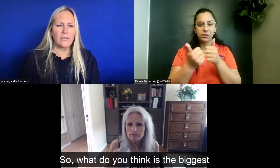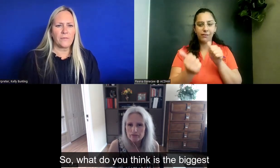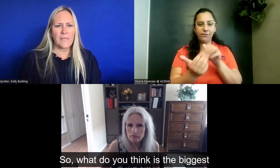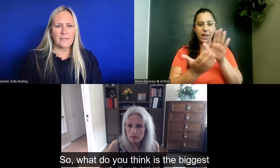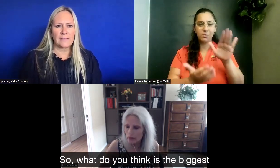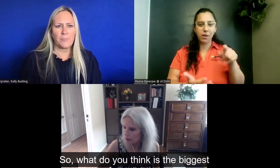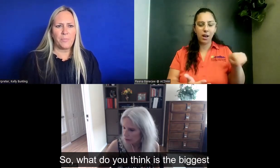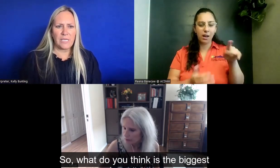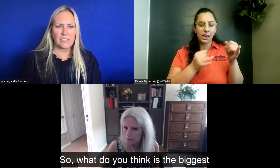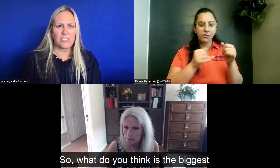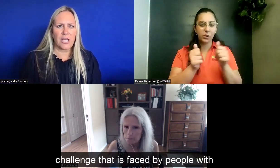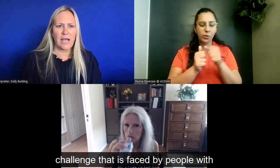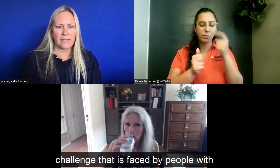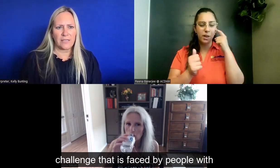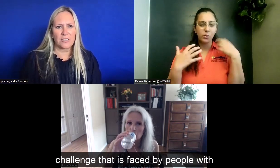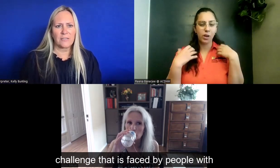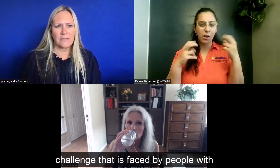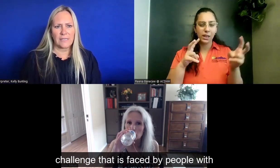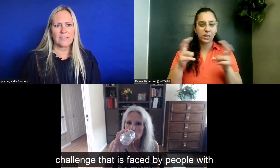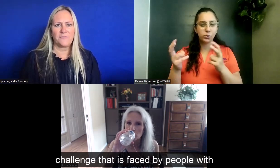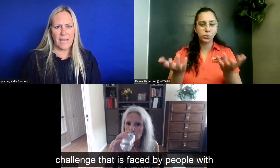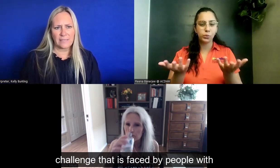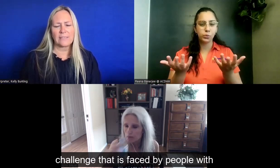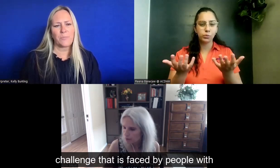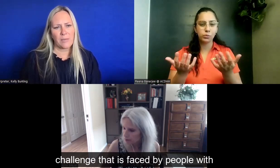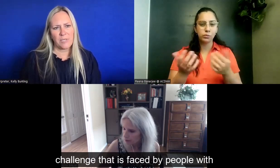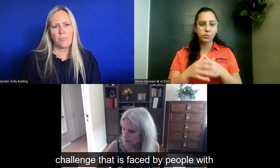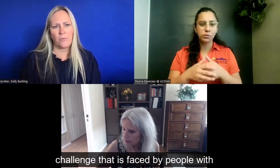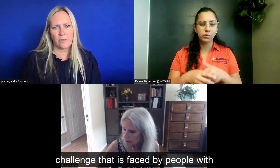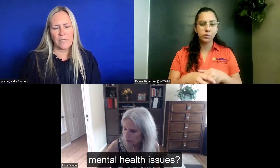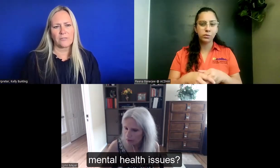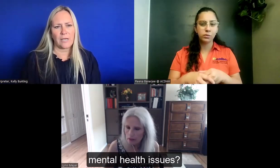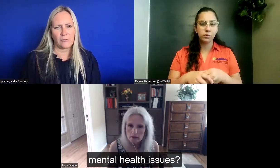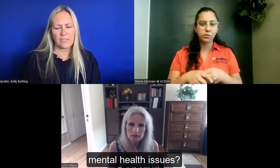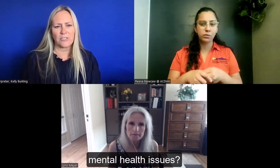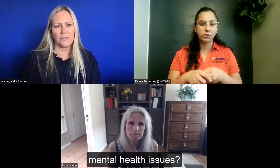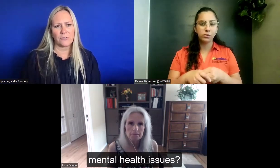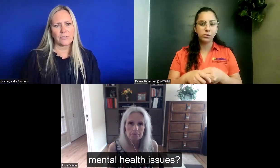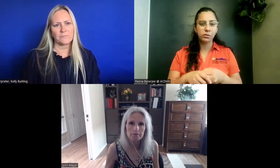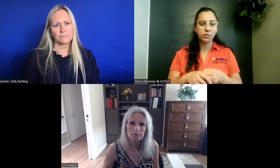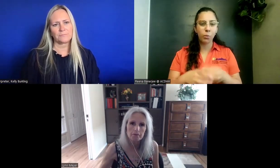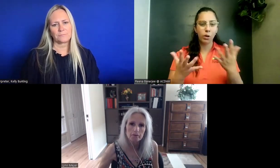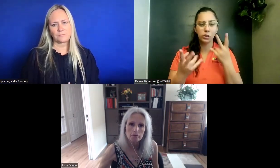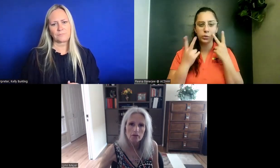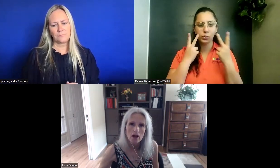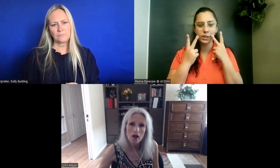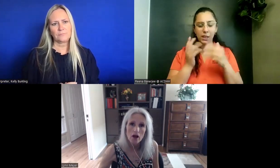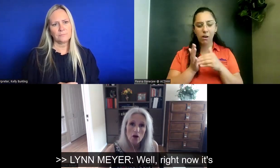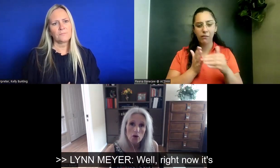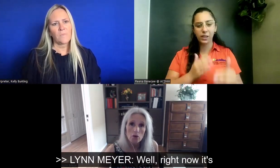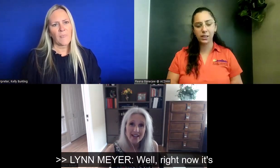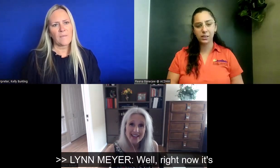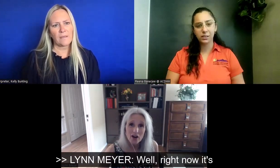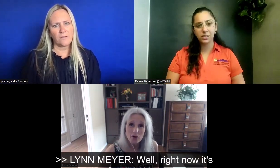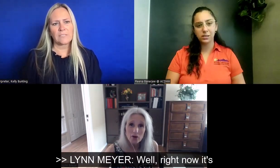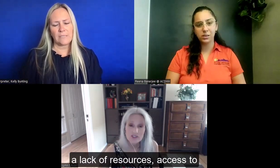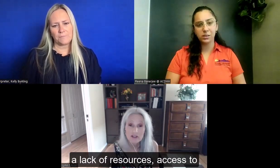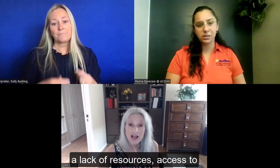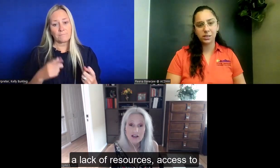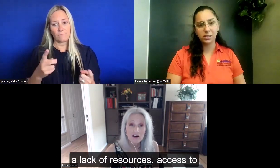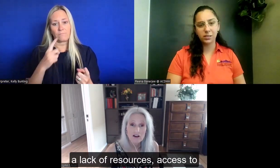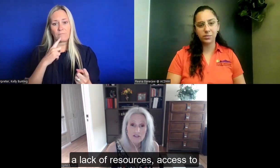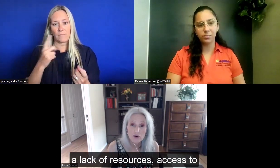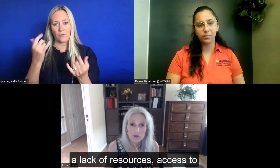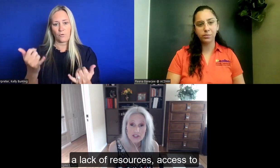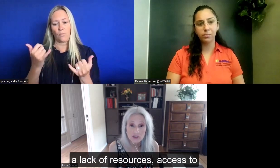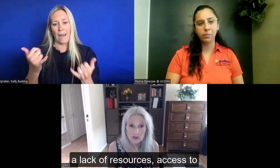what do you think is the biggest challenge that is faced by people with mental health issues? Well, right now, it's a